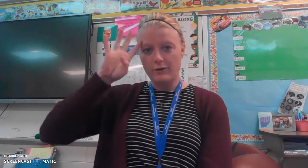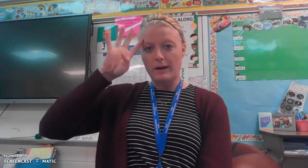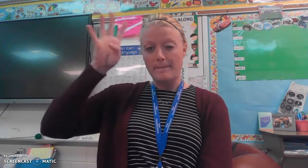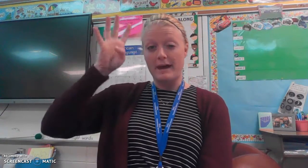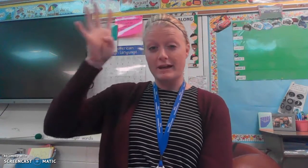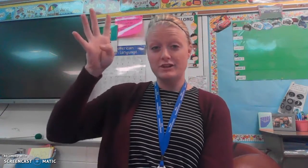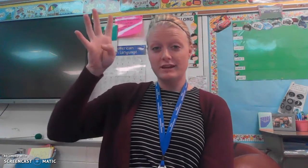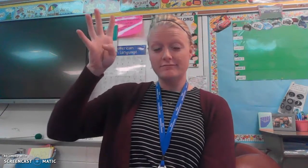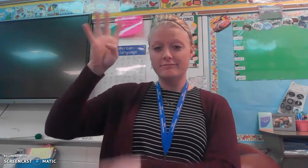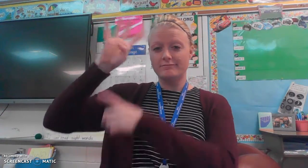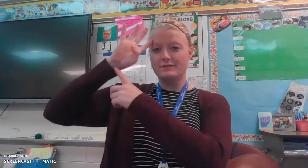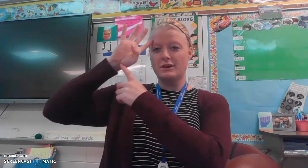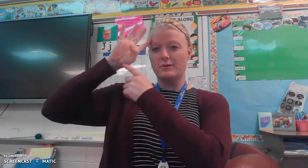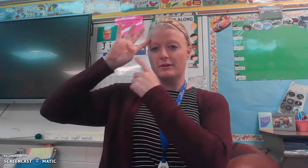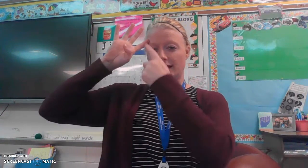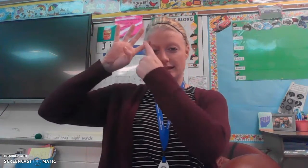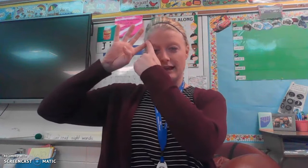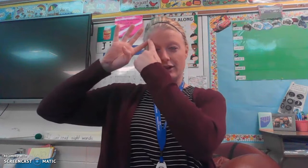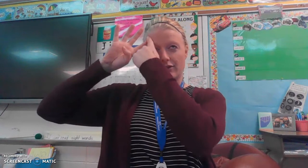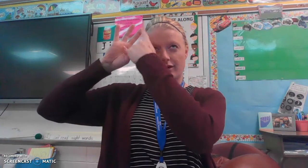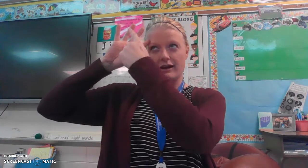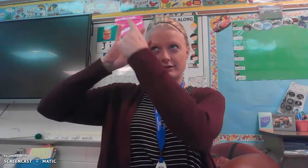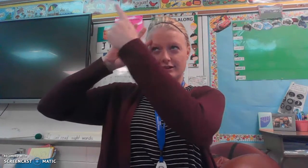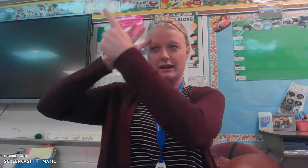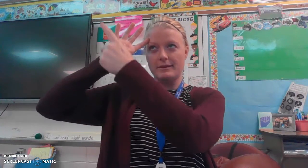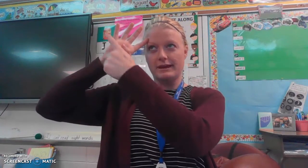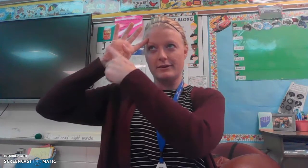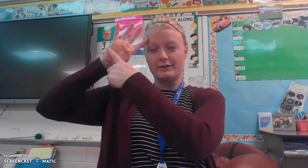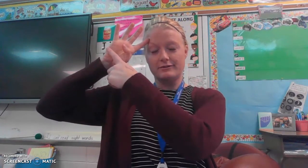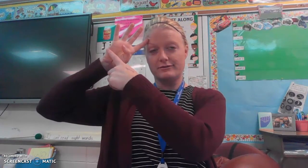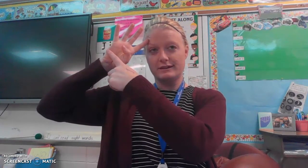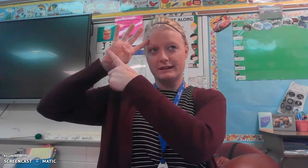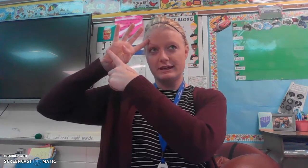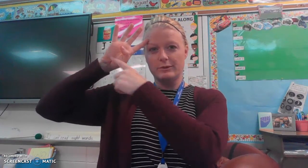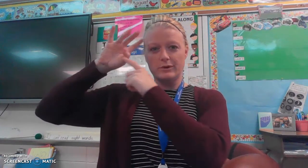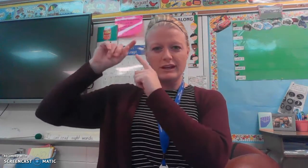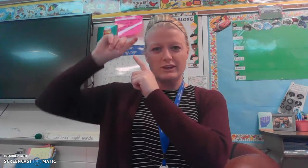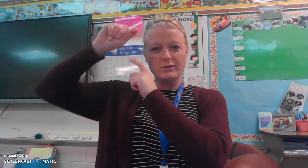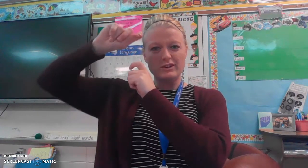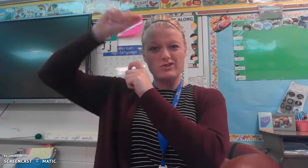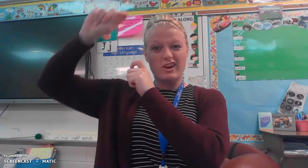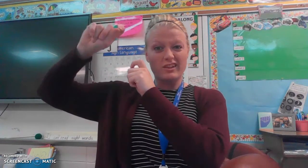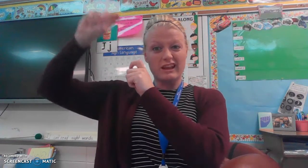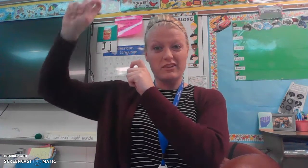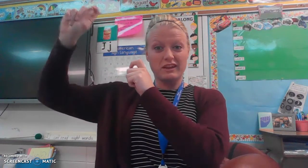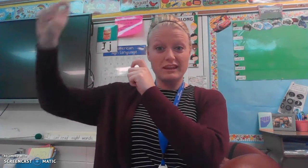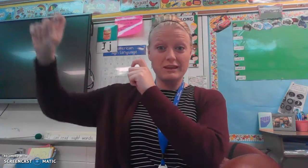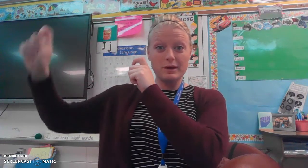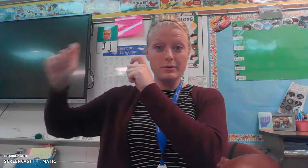for imagine. So it's like your thoughts are coming out of your brain. You know when you draw like a thinking